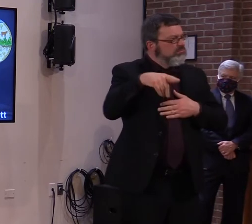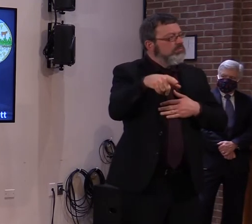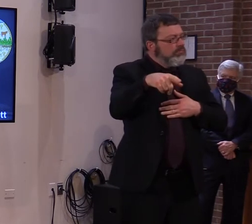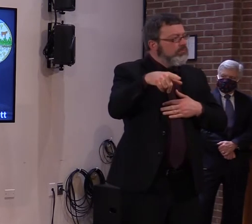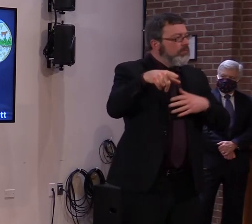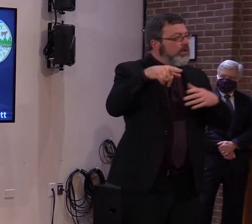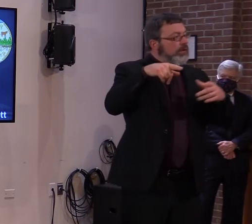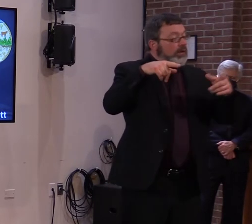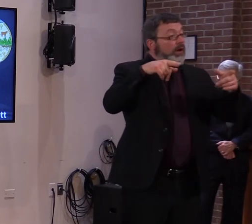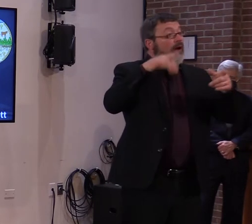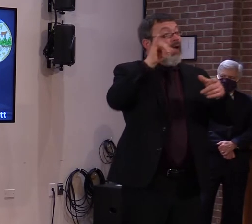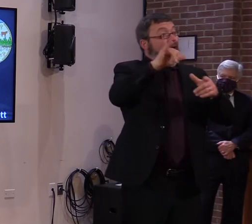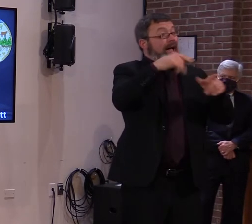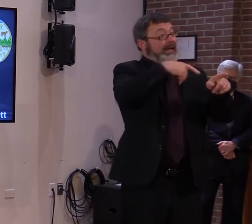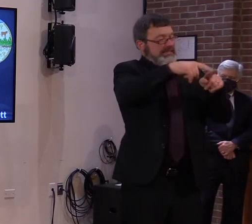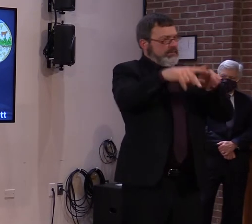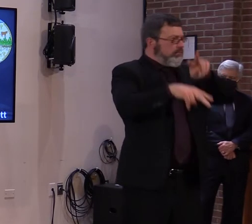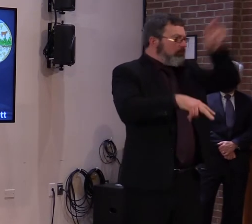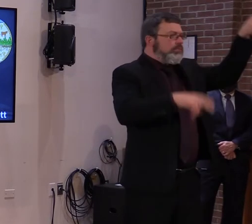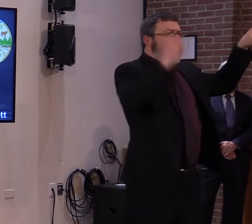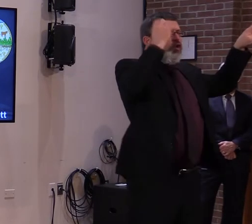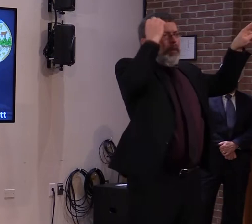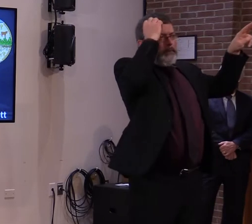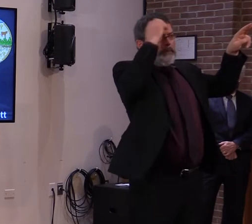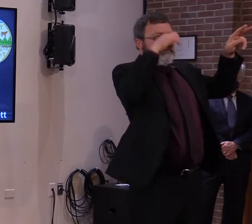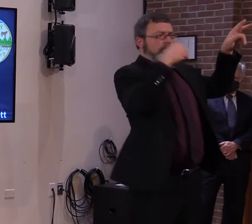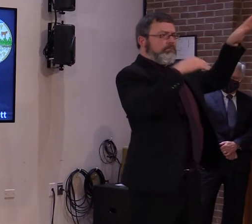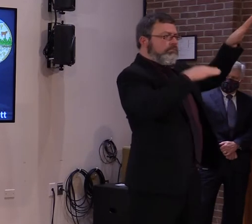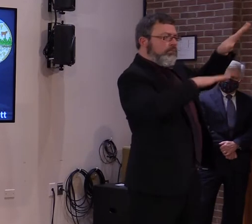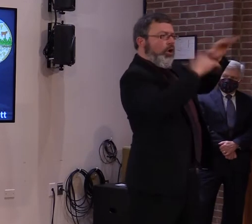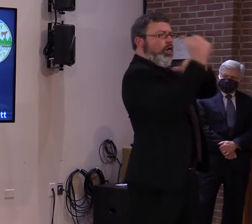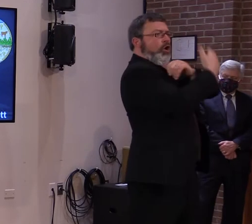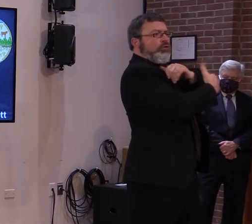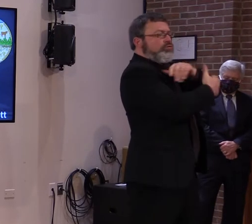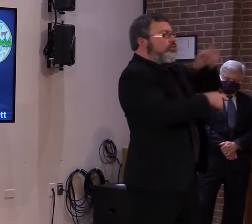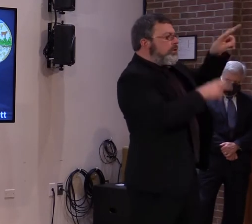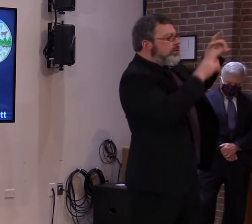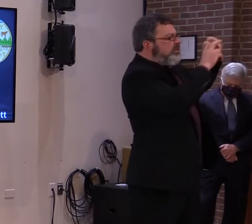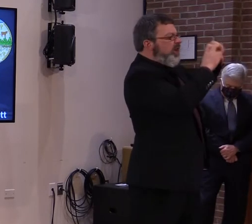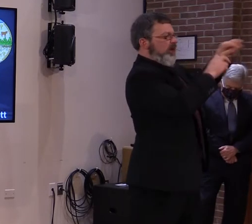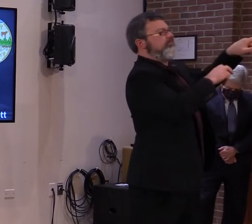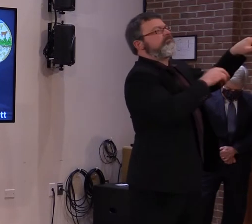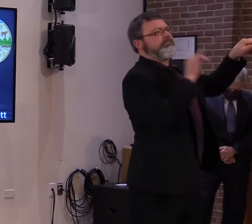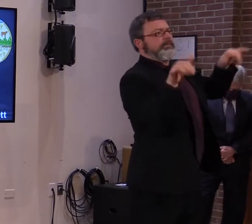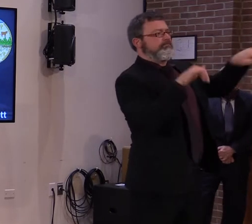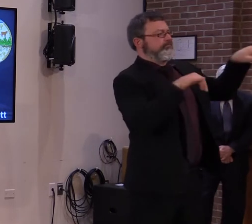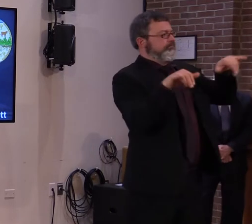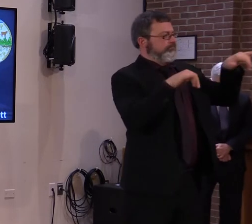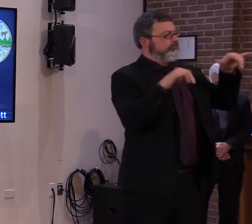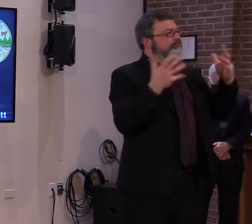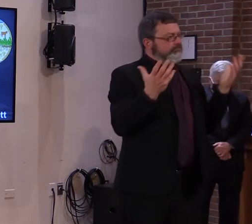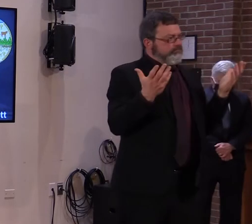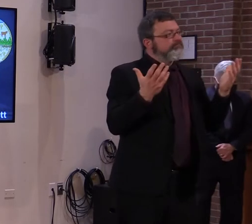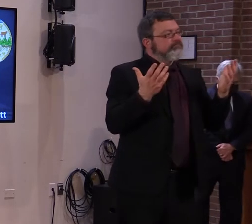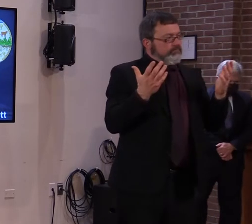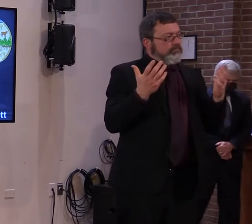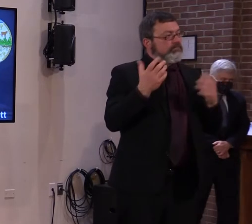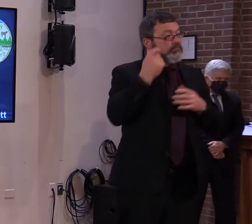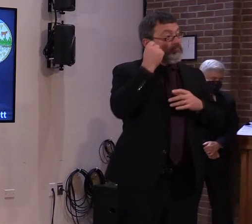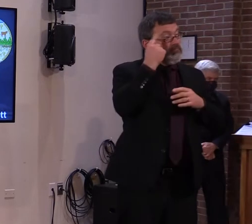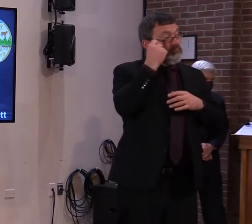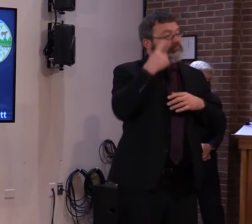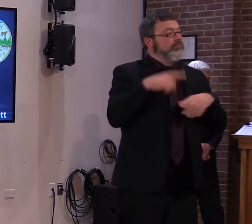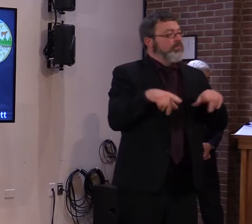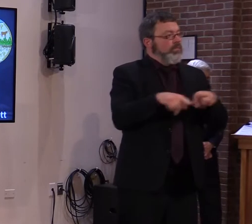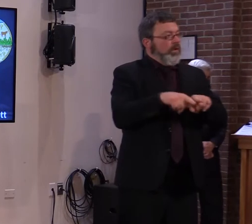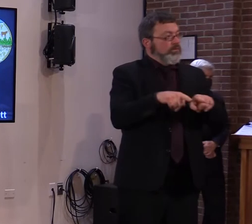Yesterday, the Vermont chapter of the American Academy of Pediatrics issued a statement supporting this perspective. In their statement, they said,